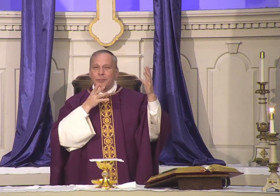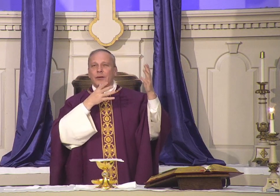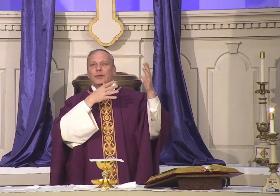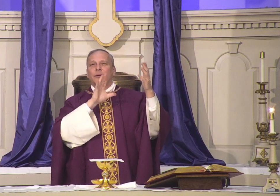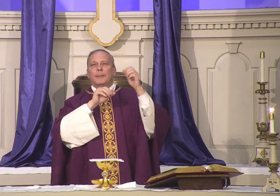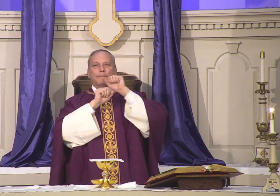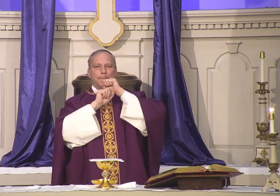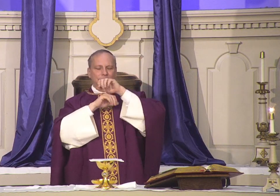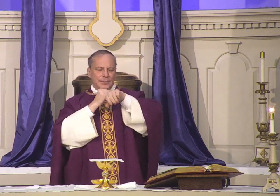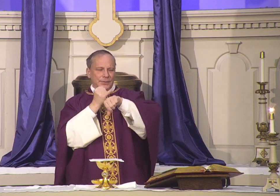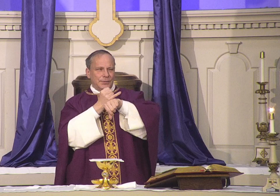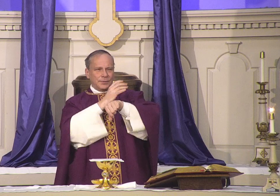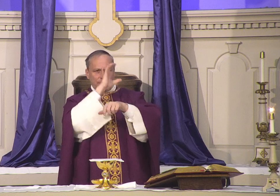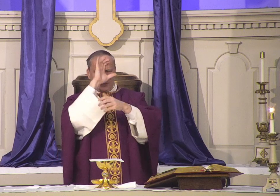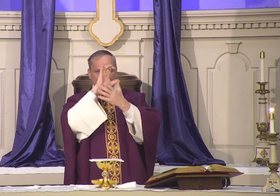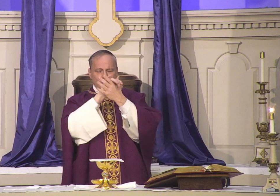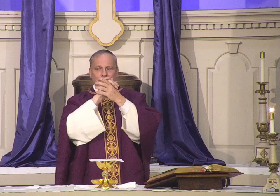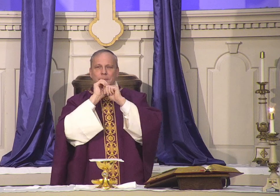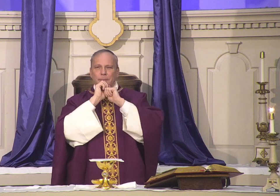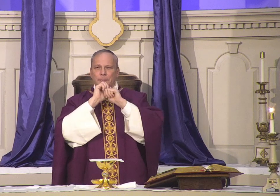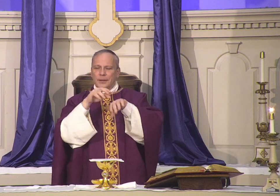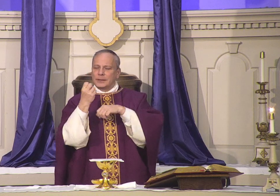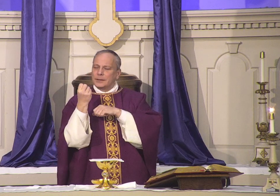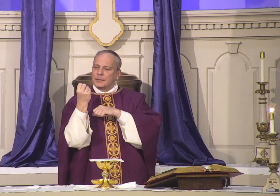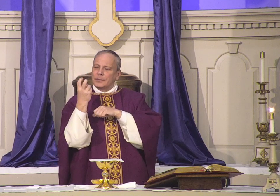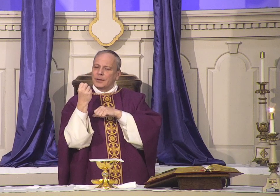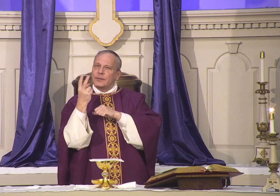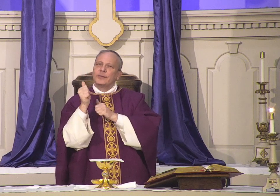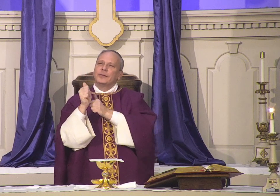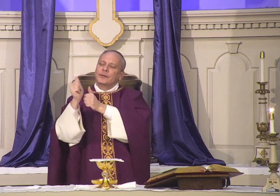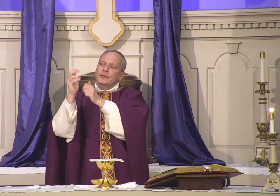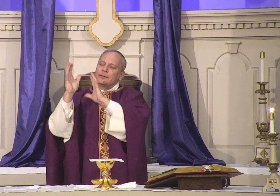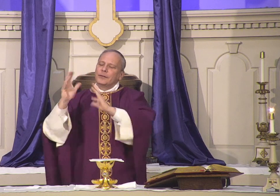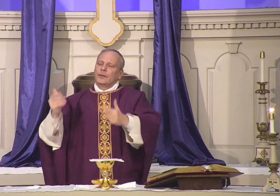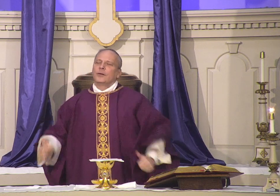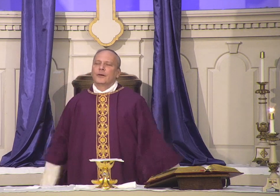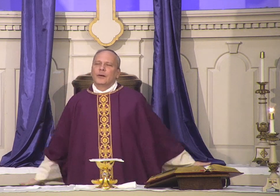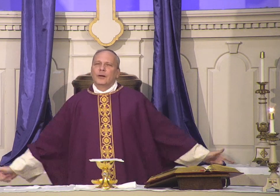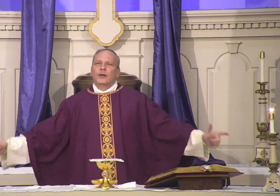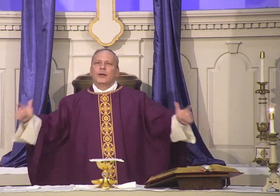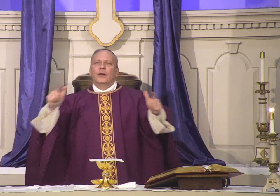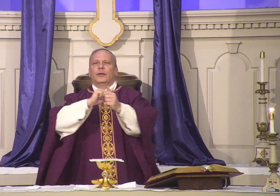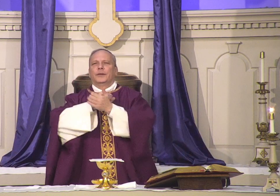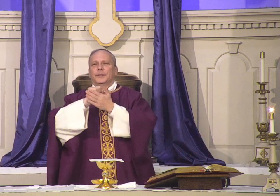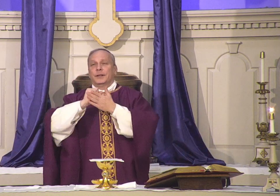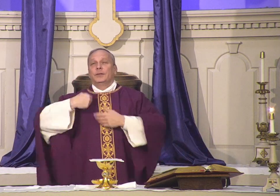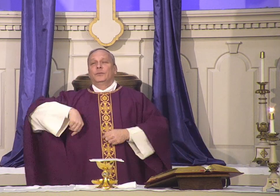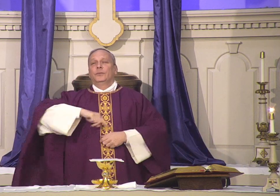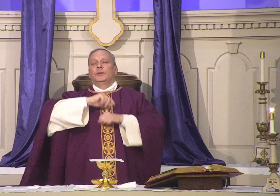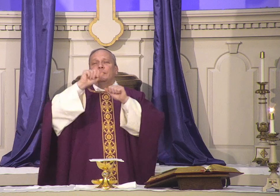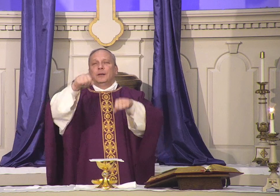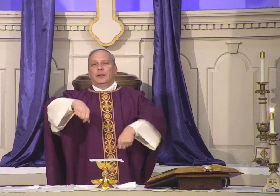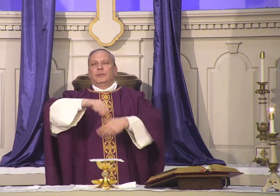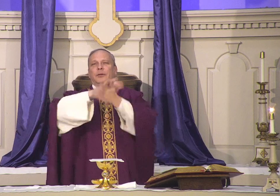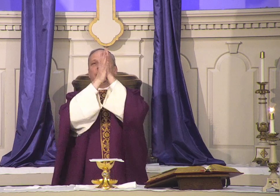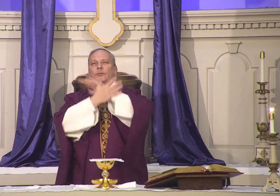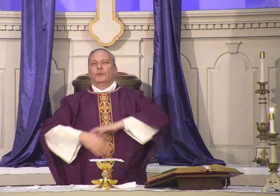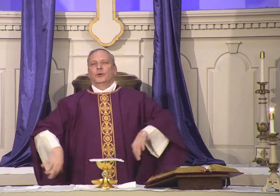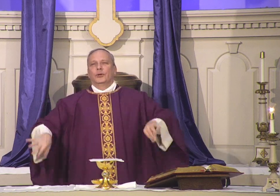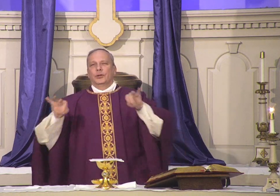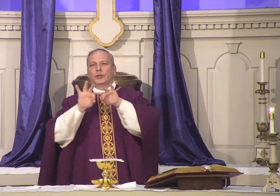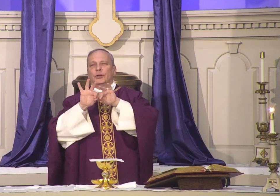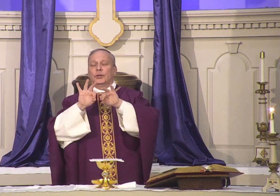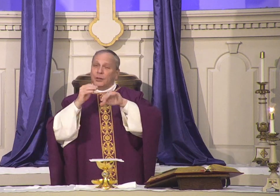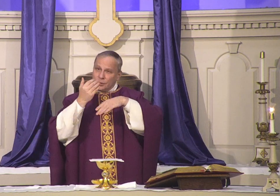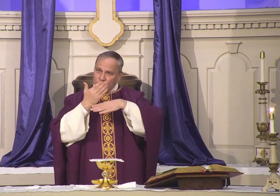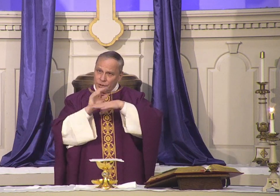Virgin Mary, Mother of God, with Blessed Joseph, her spouse, with the blessed apostles, and all the saints who have pleased